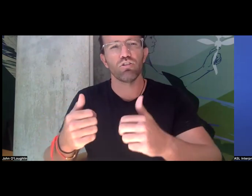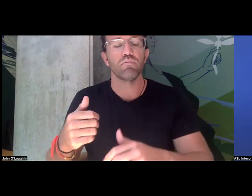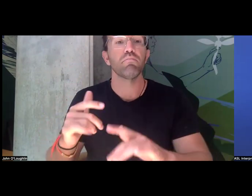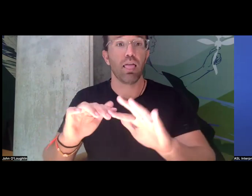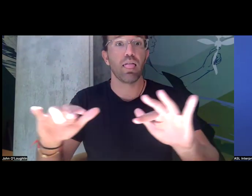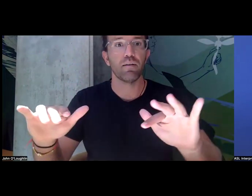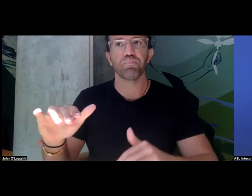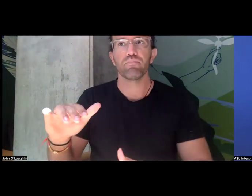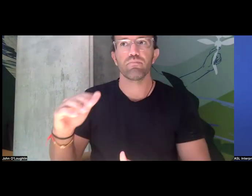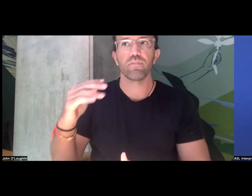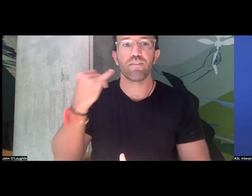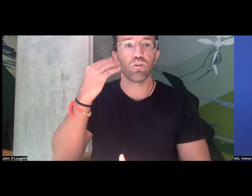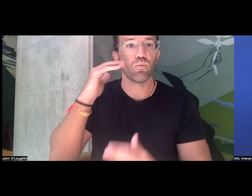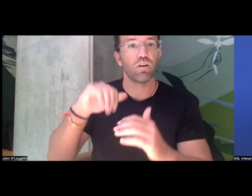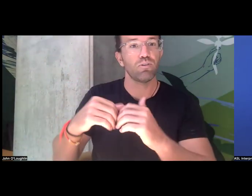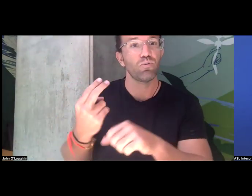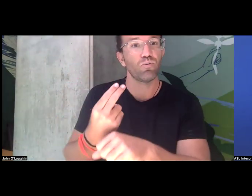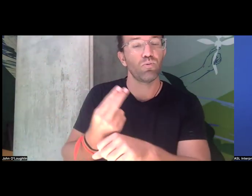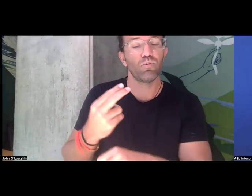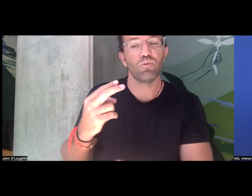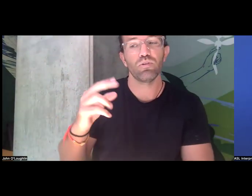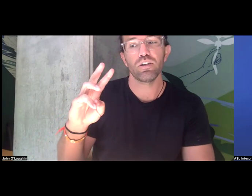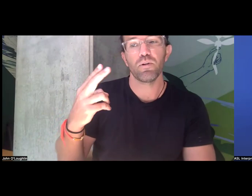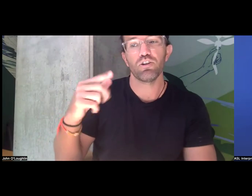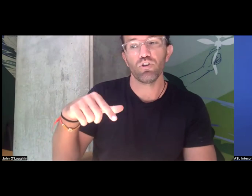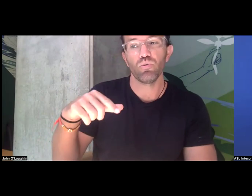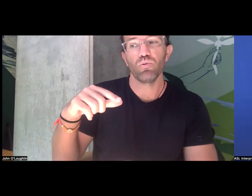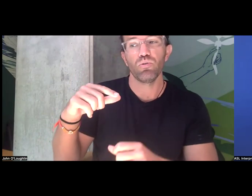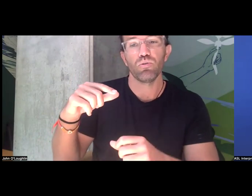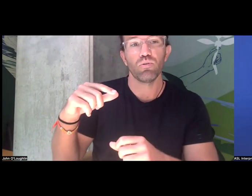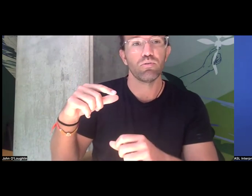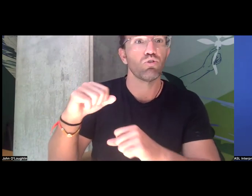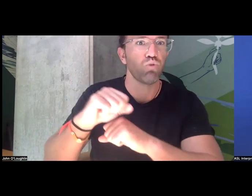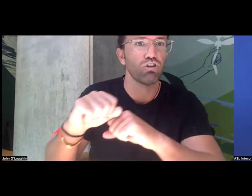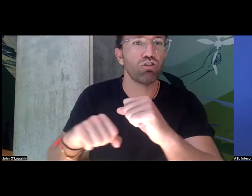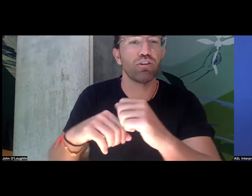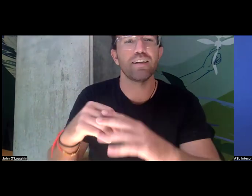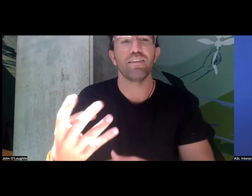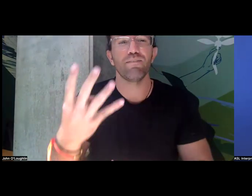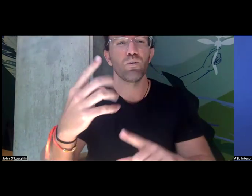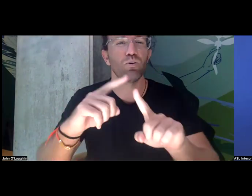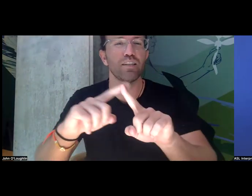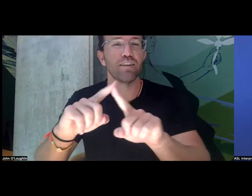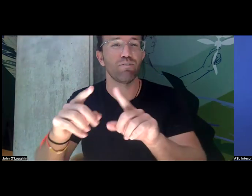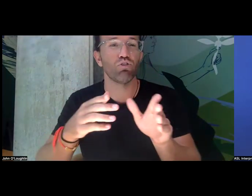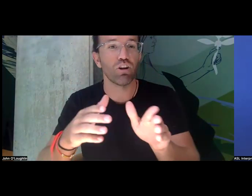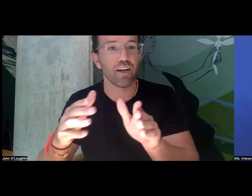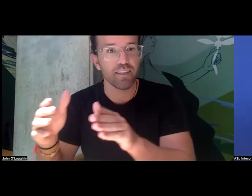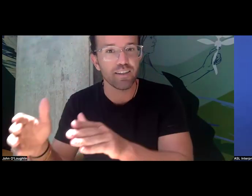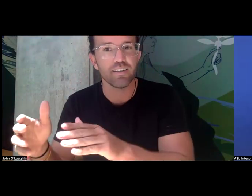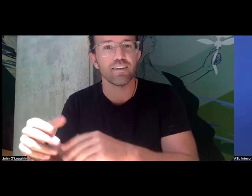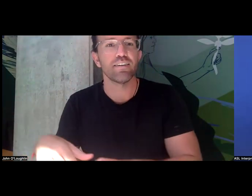why, how, which, all of that. If you know how to use the WH questions, that